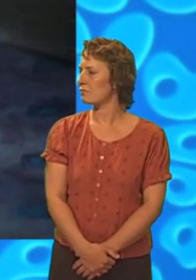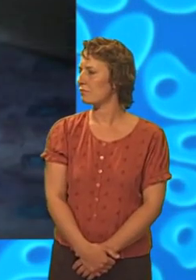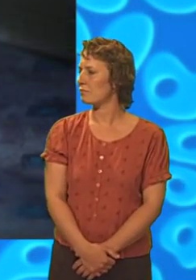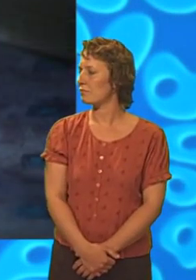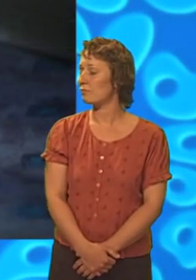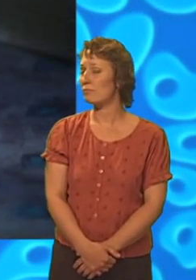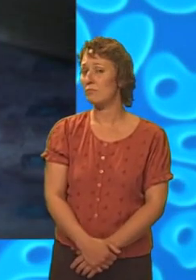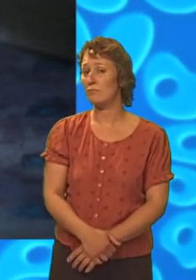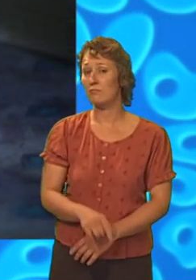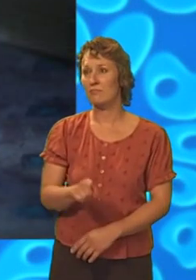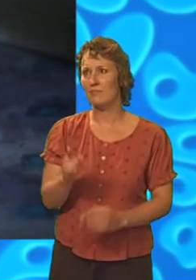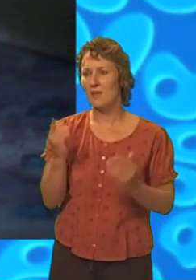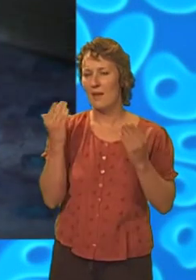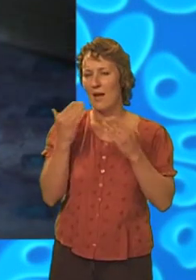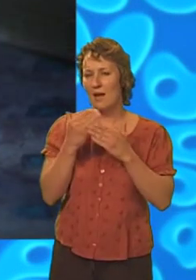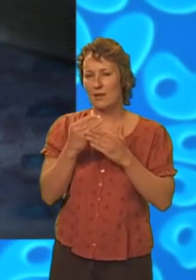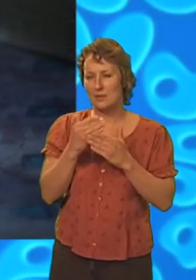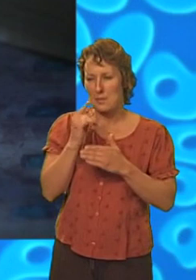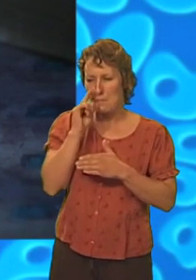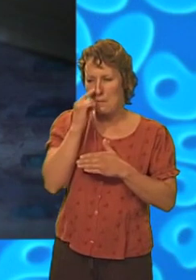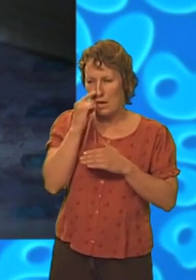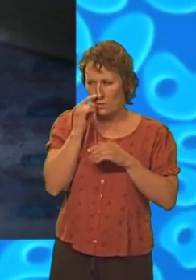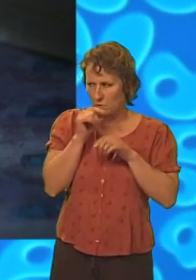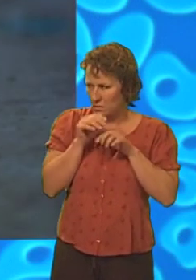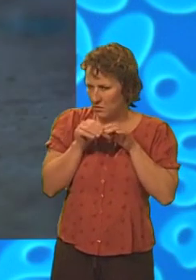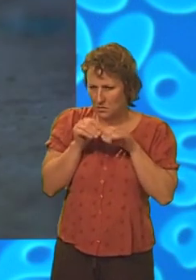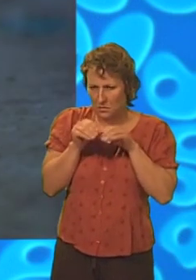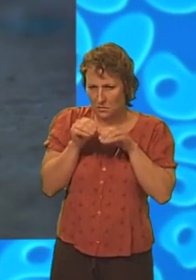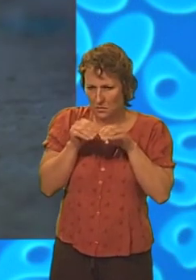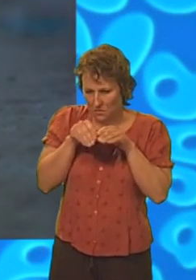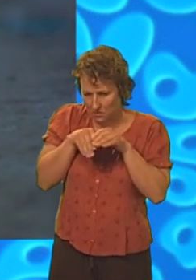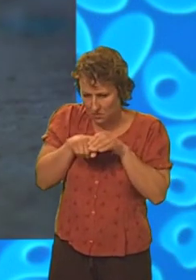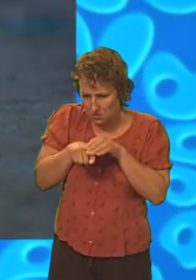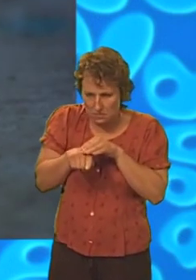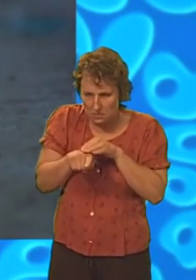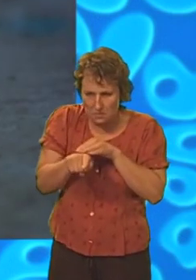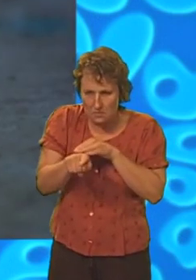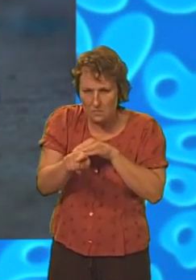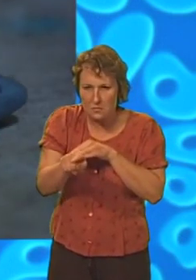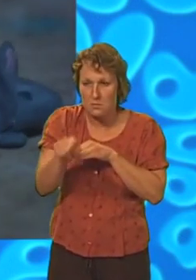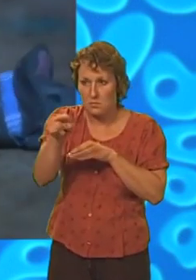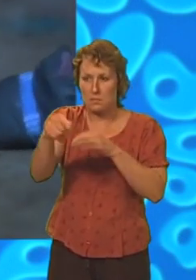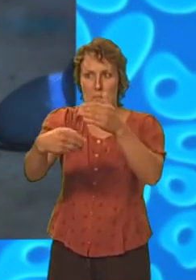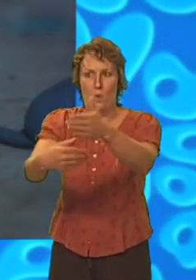That night, a little mouse slid under the door and made her way to the magic box.